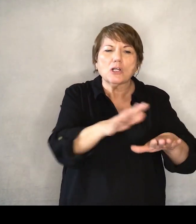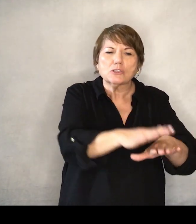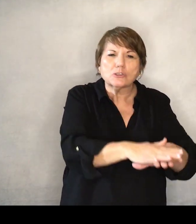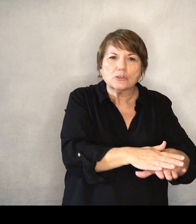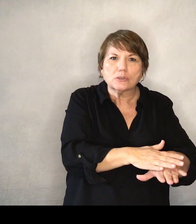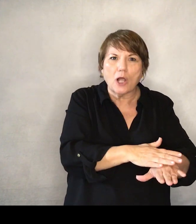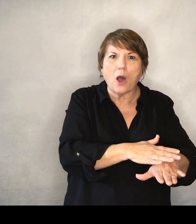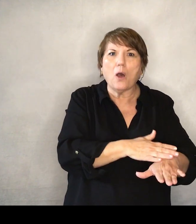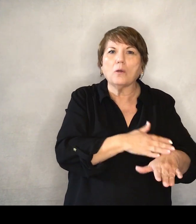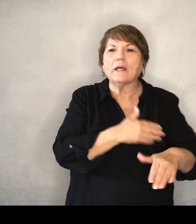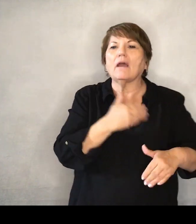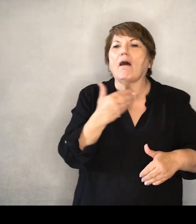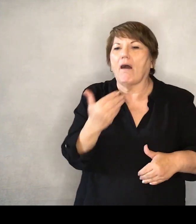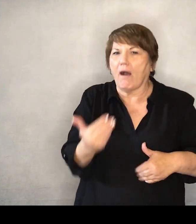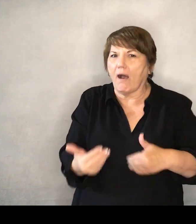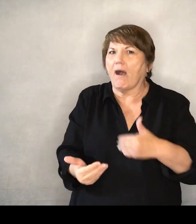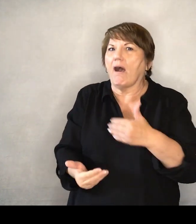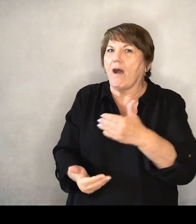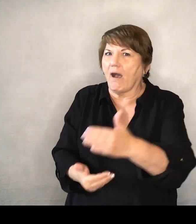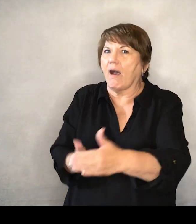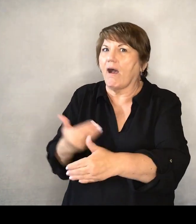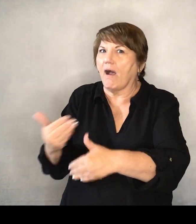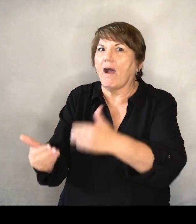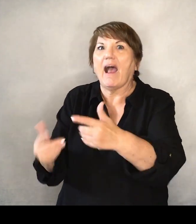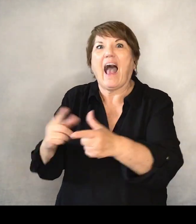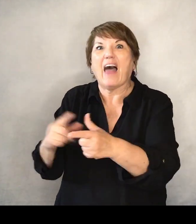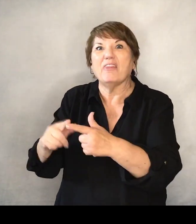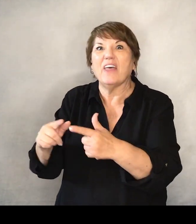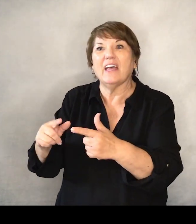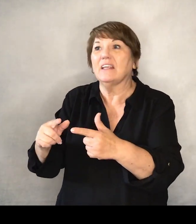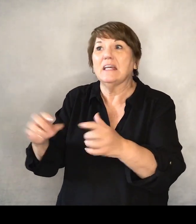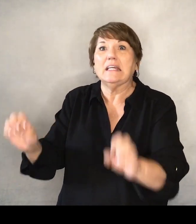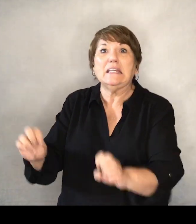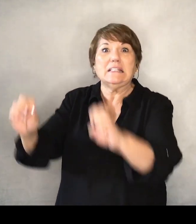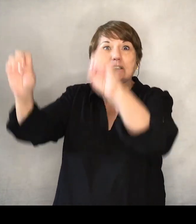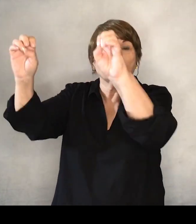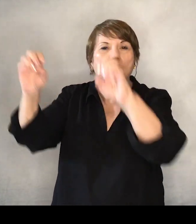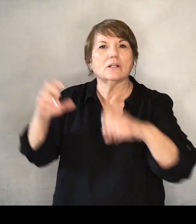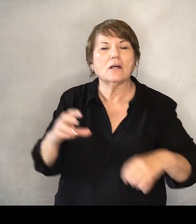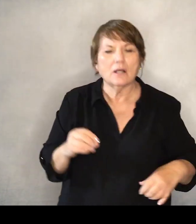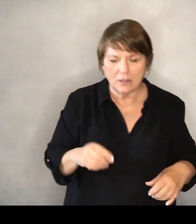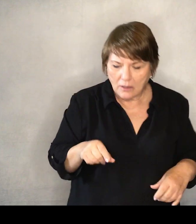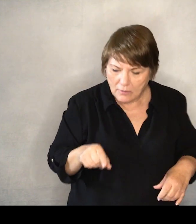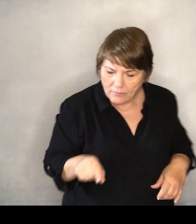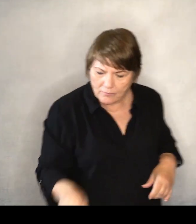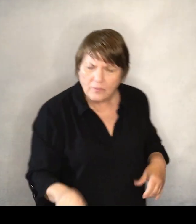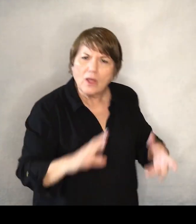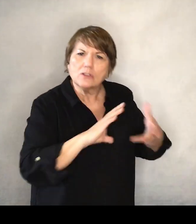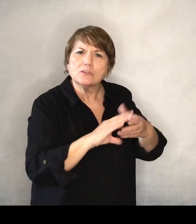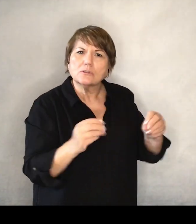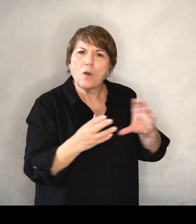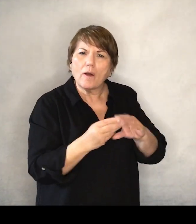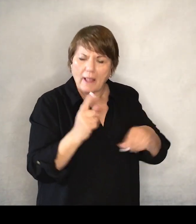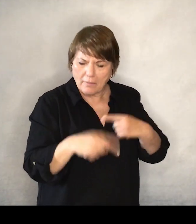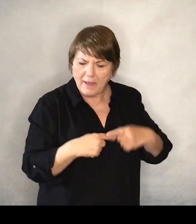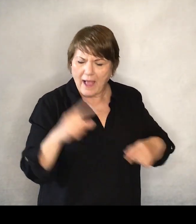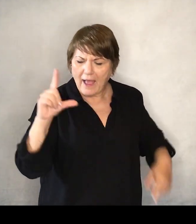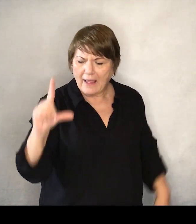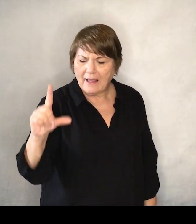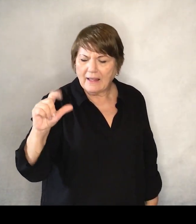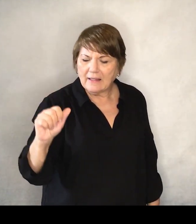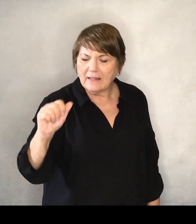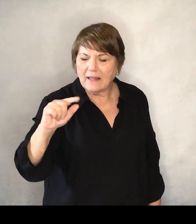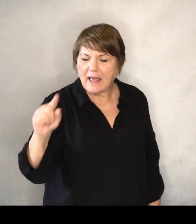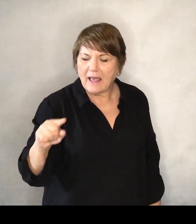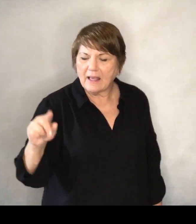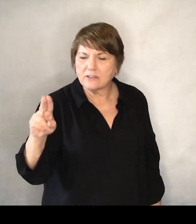up to the ultimate reveal at Easter. And this story of Lazarus' death is no exception. It's